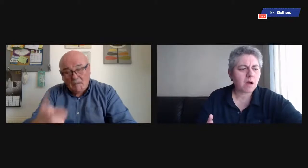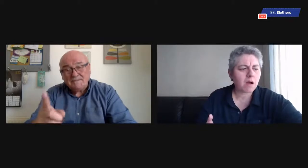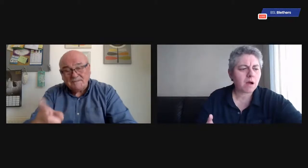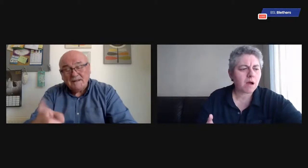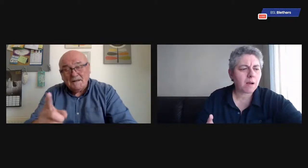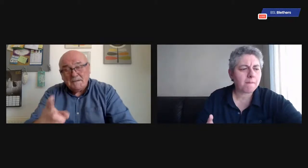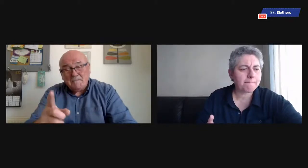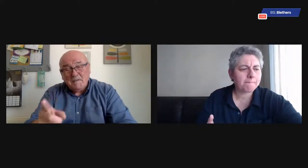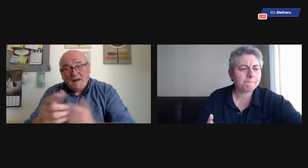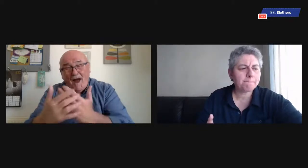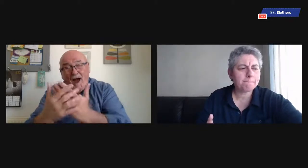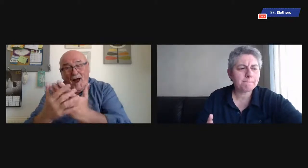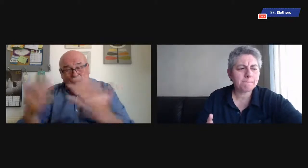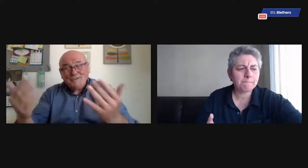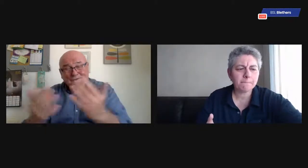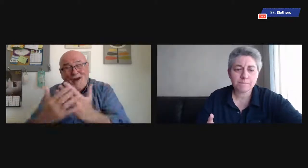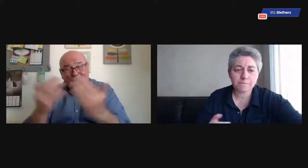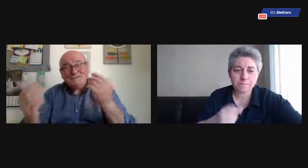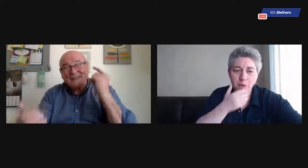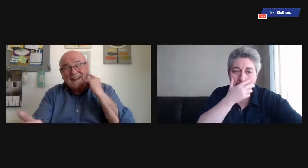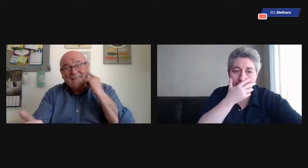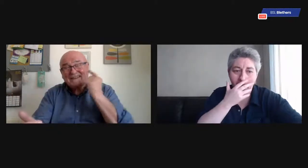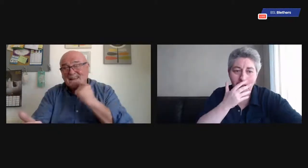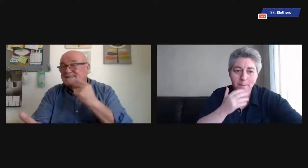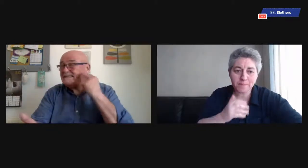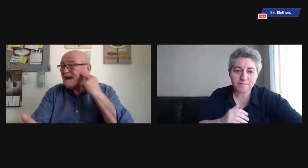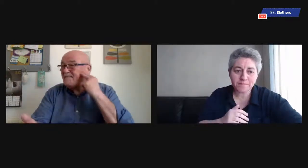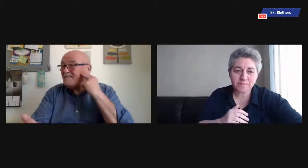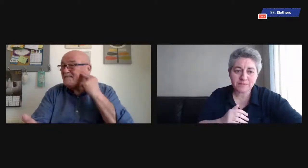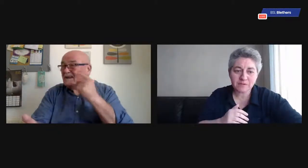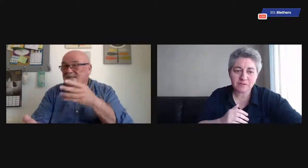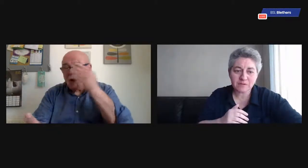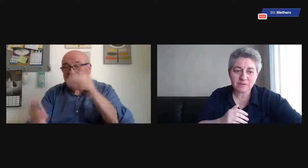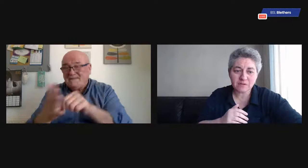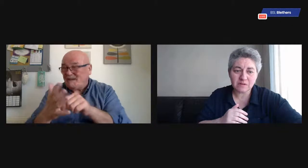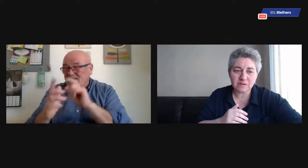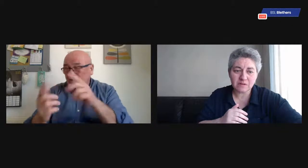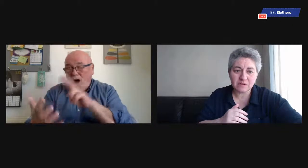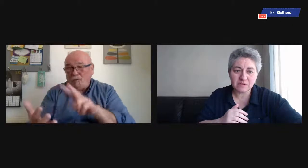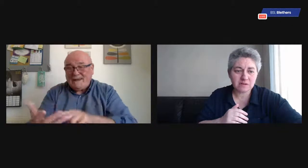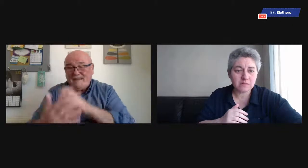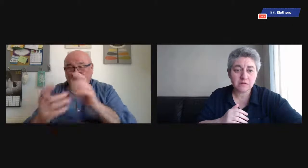It's equitable to anyone. However, Avril, but, but,